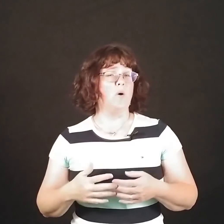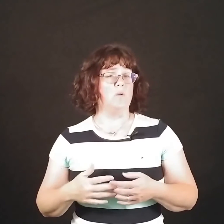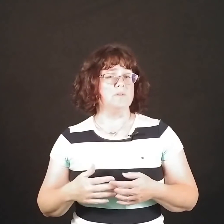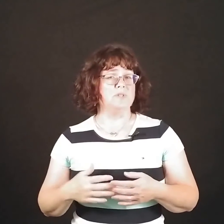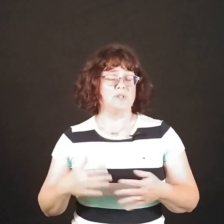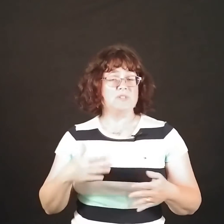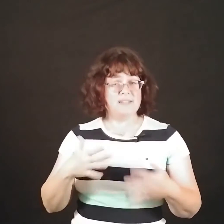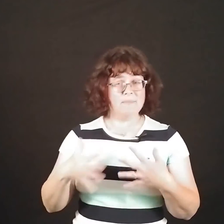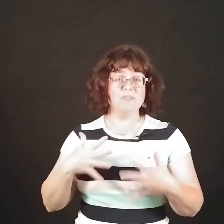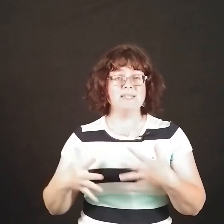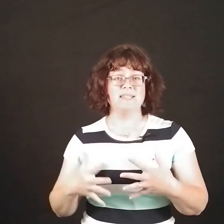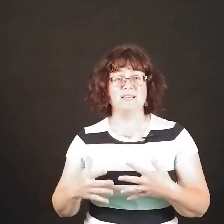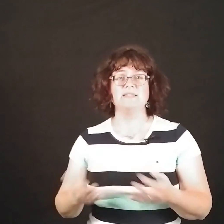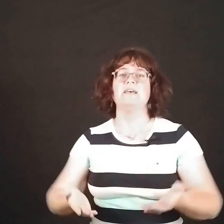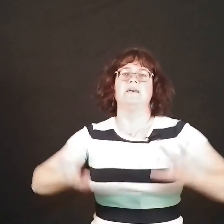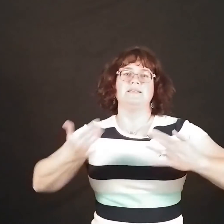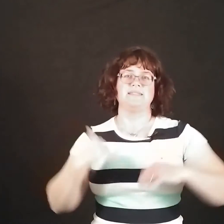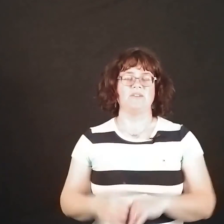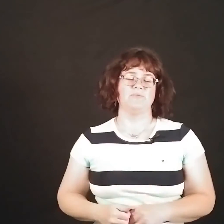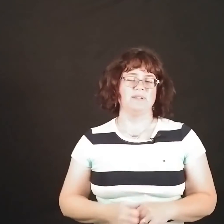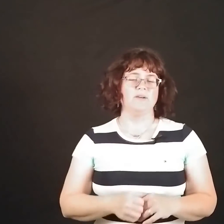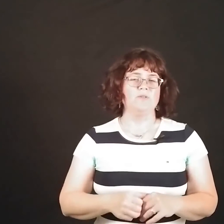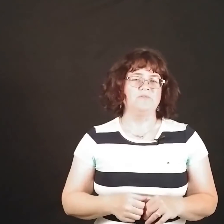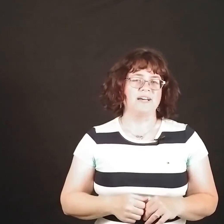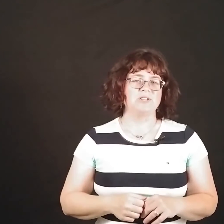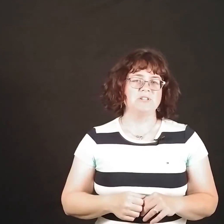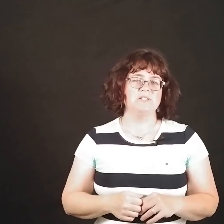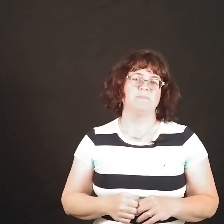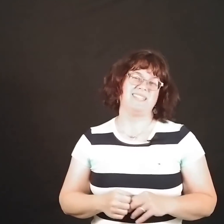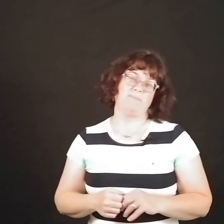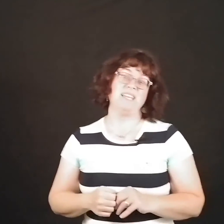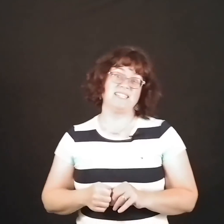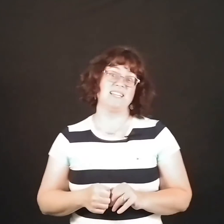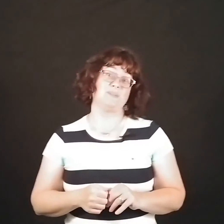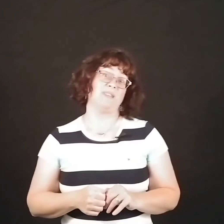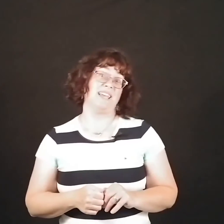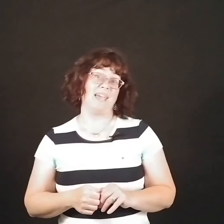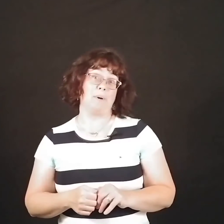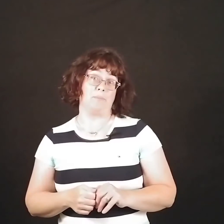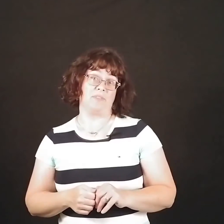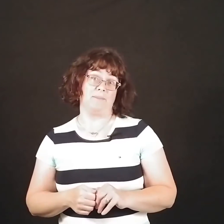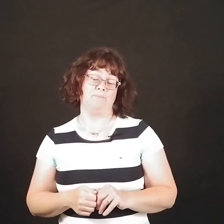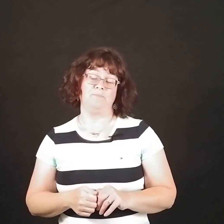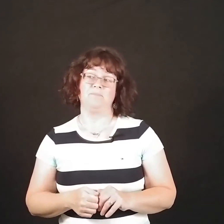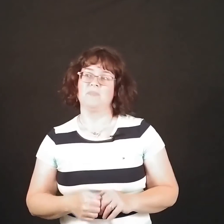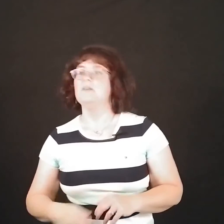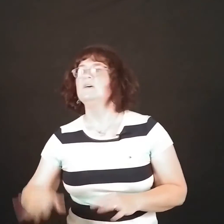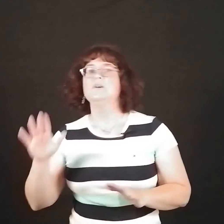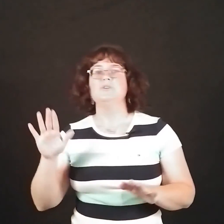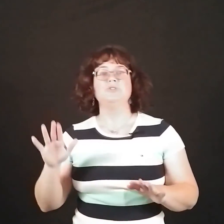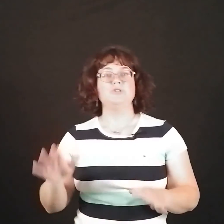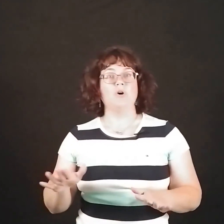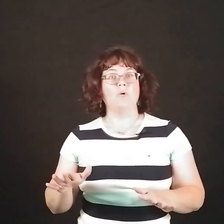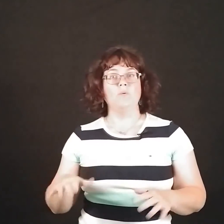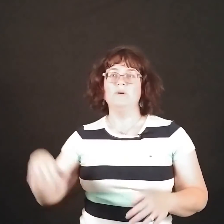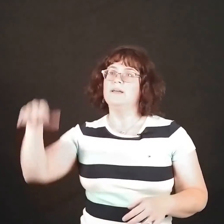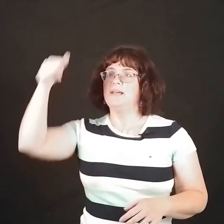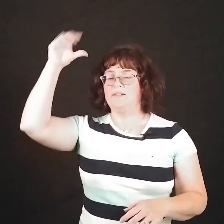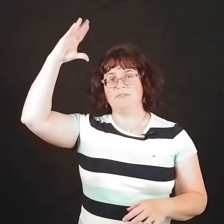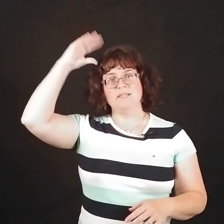old, so some of these things sound really old-fashioned, but they made sense when they came up with it. So, if this